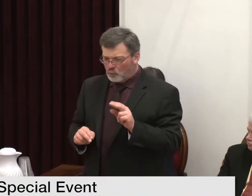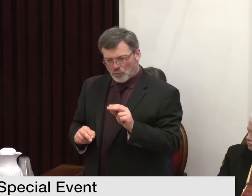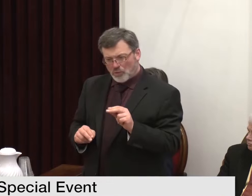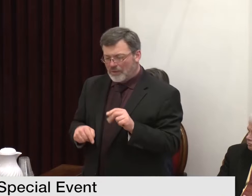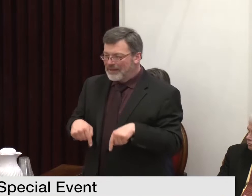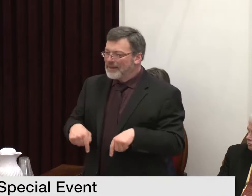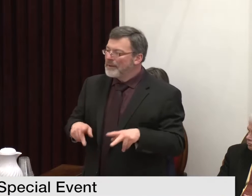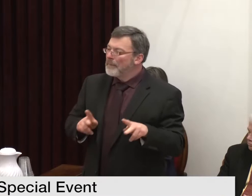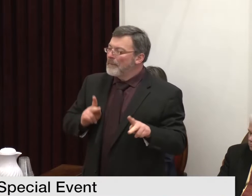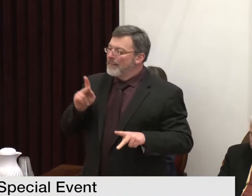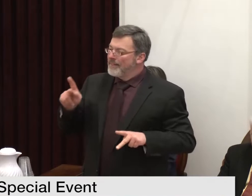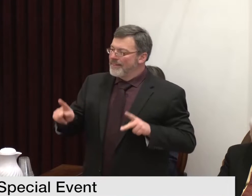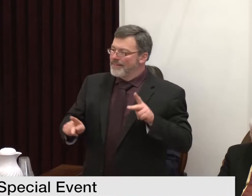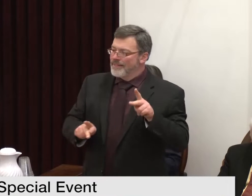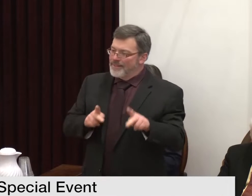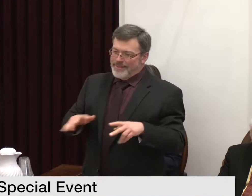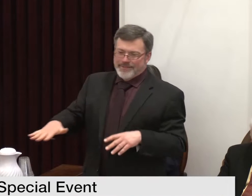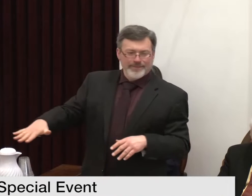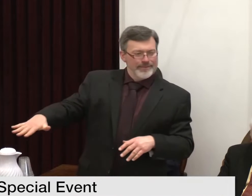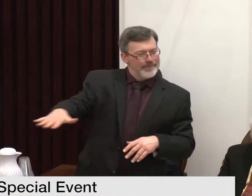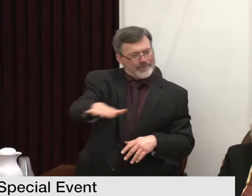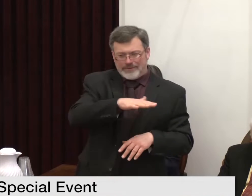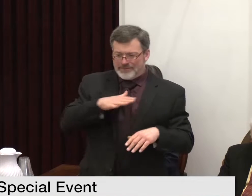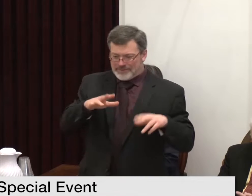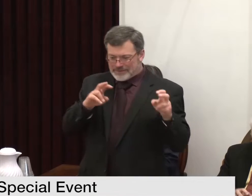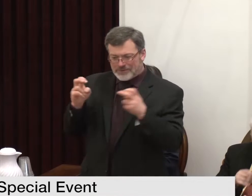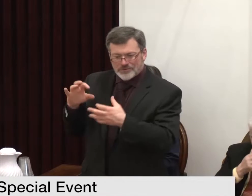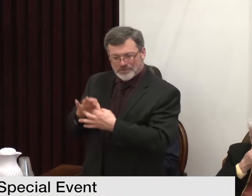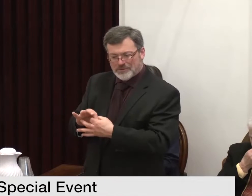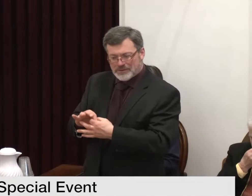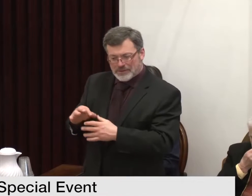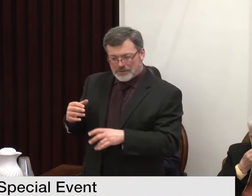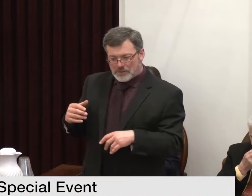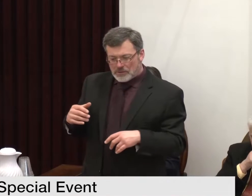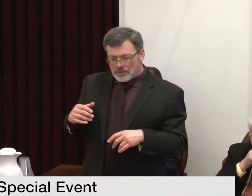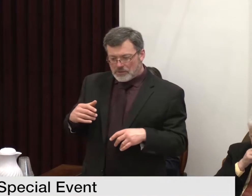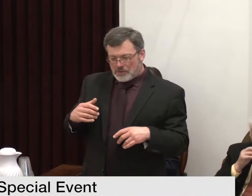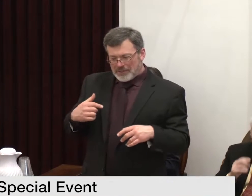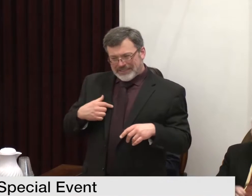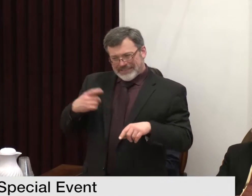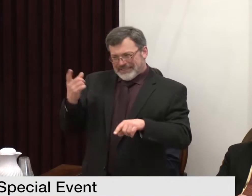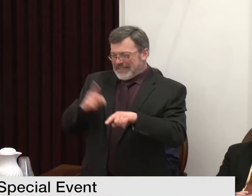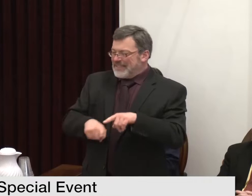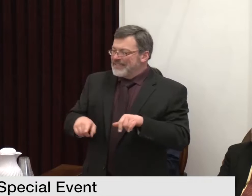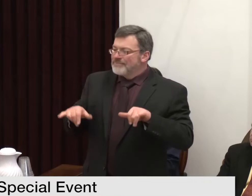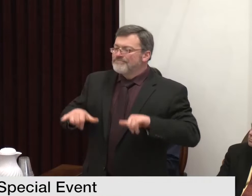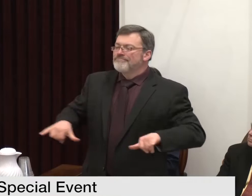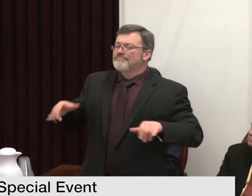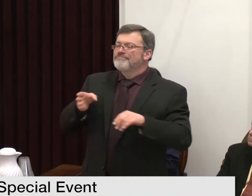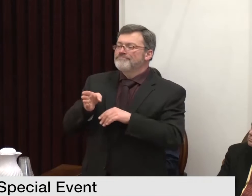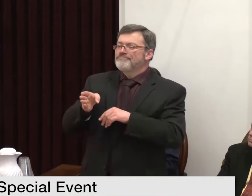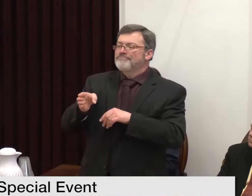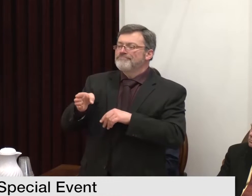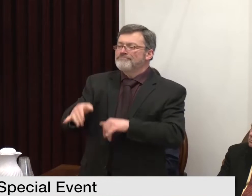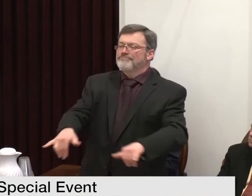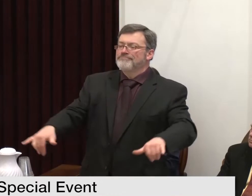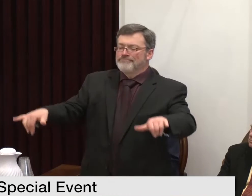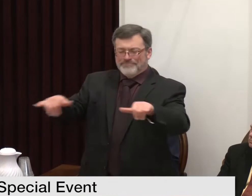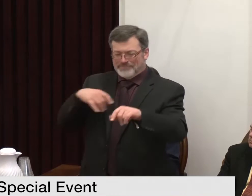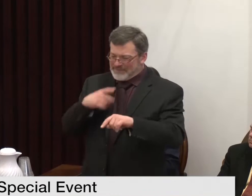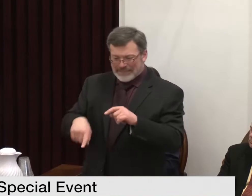the trajectory we're on is not sustainable or good for our kids, let's work together.